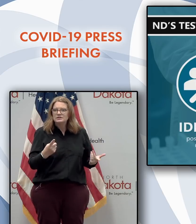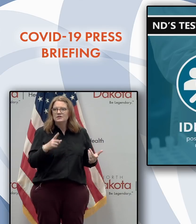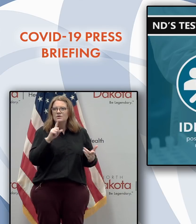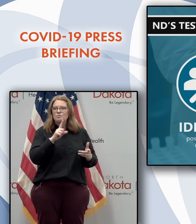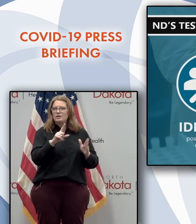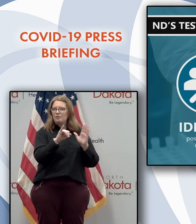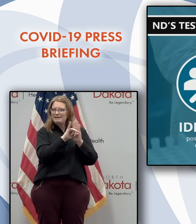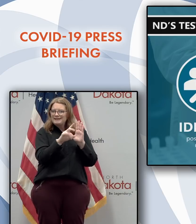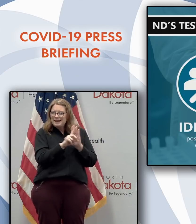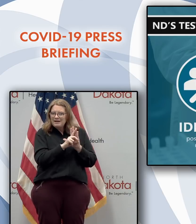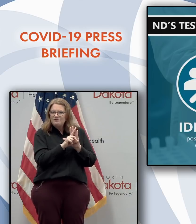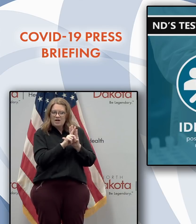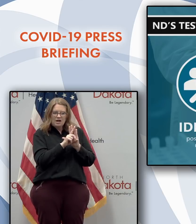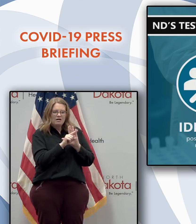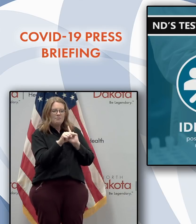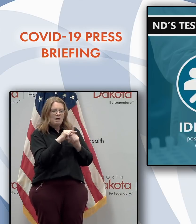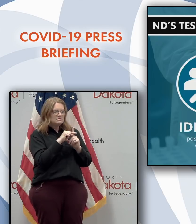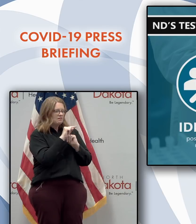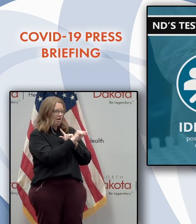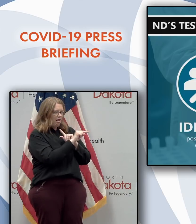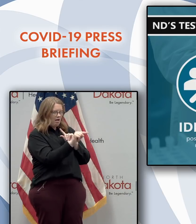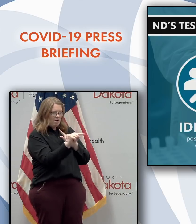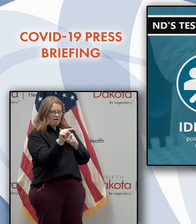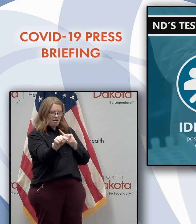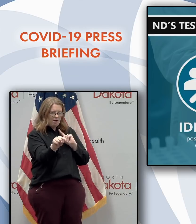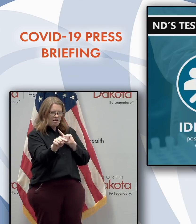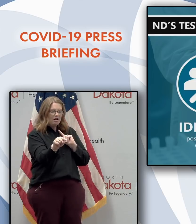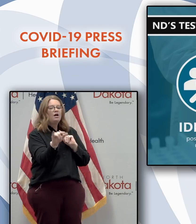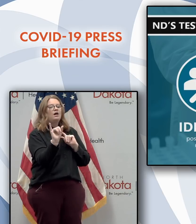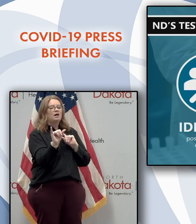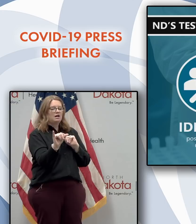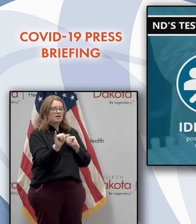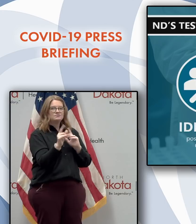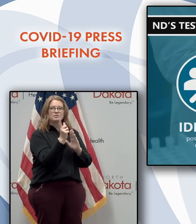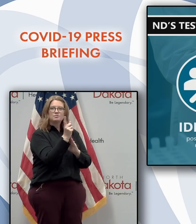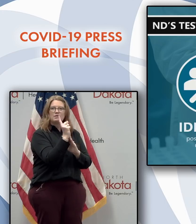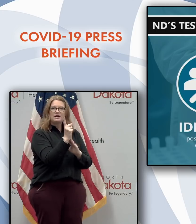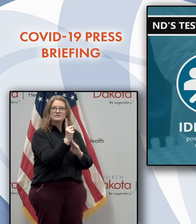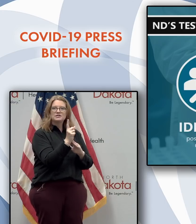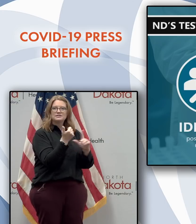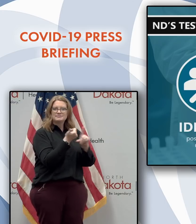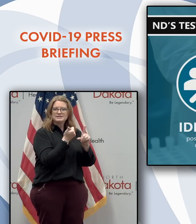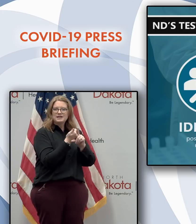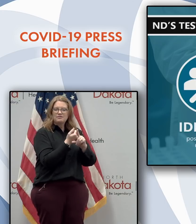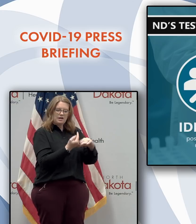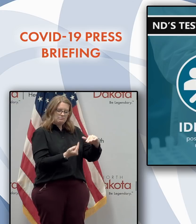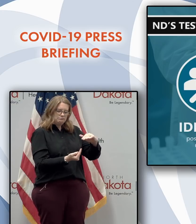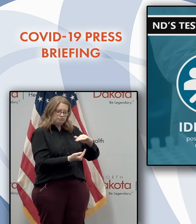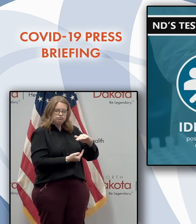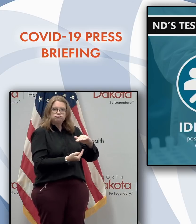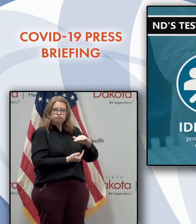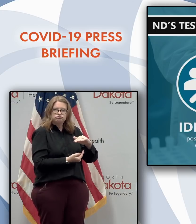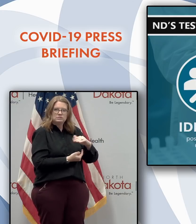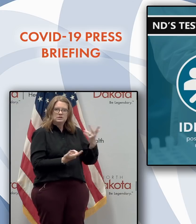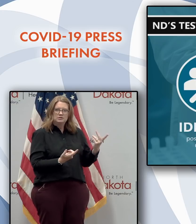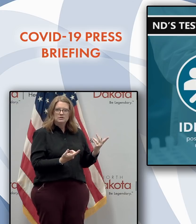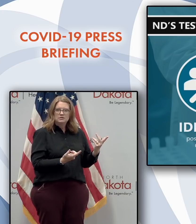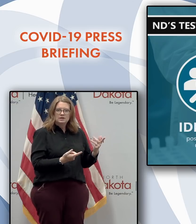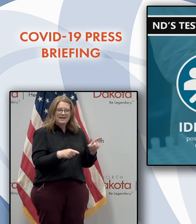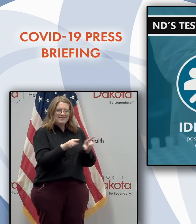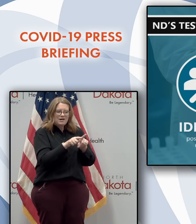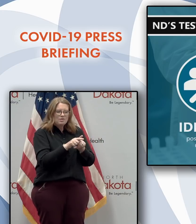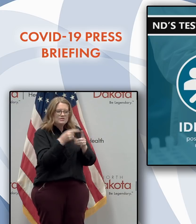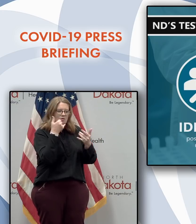to identify positive cases before they have a chance to spread. We want to identify who those positives have been in contact with, and then we want people